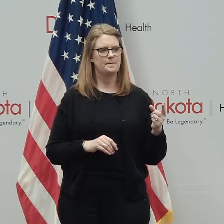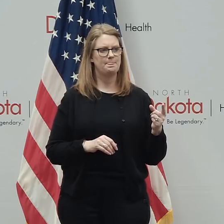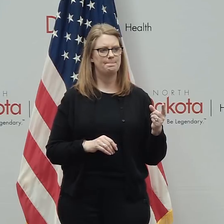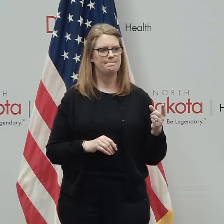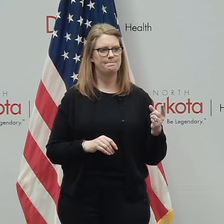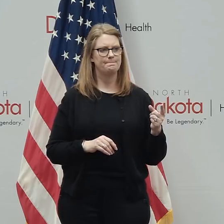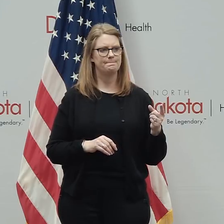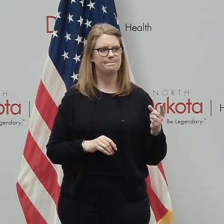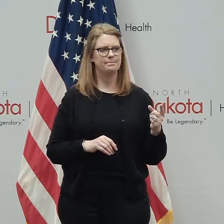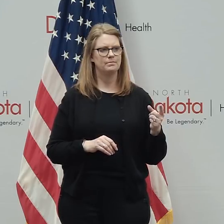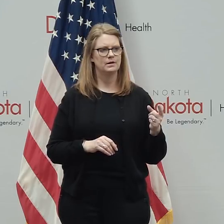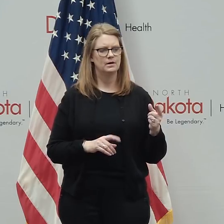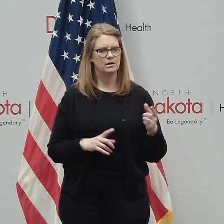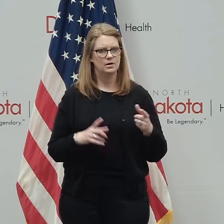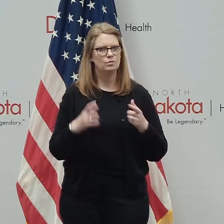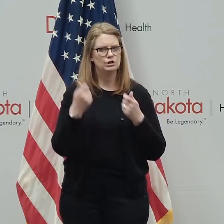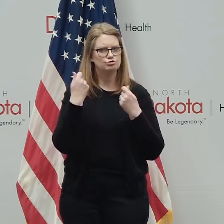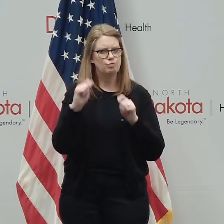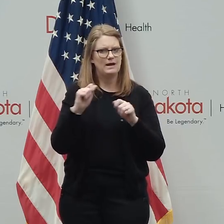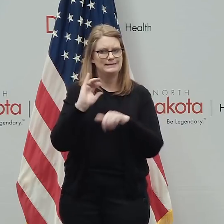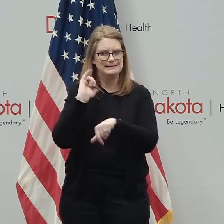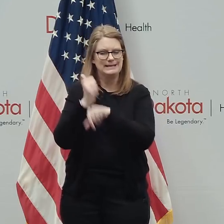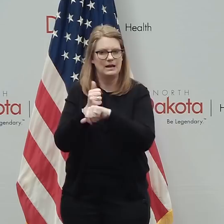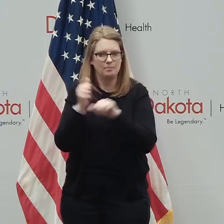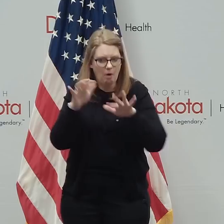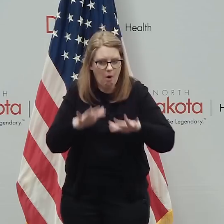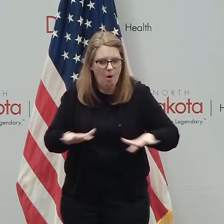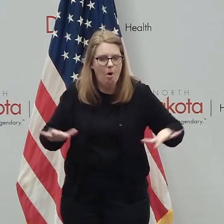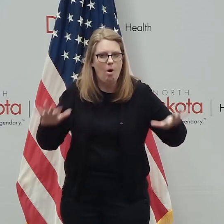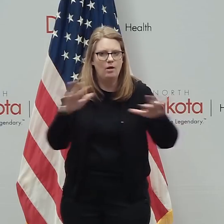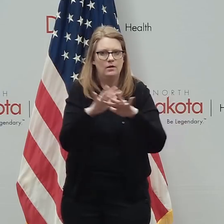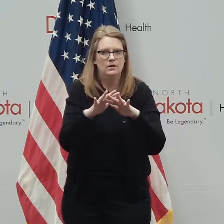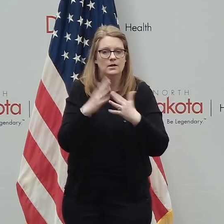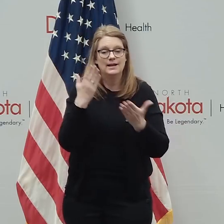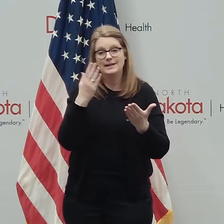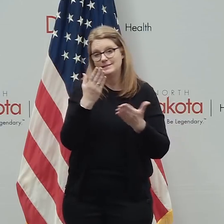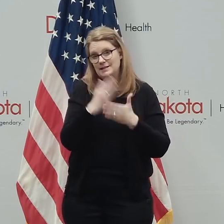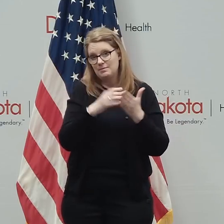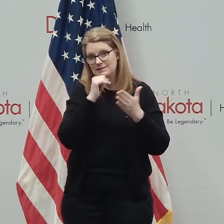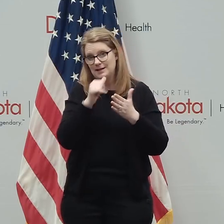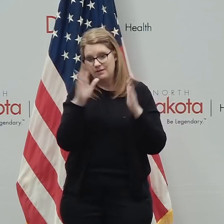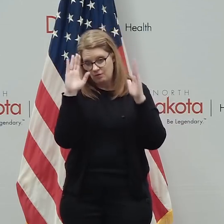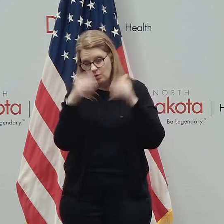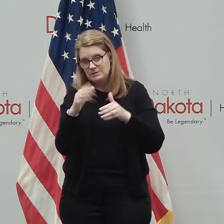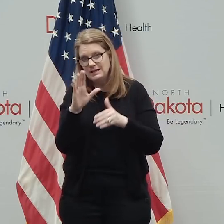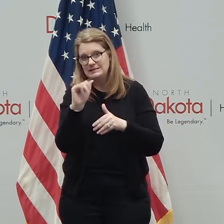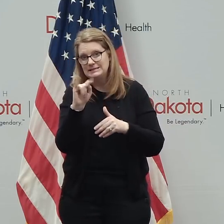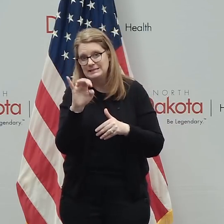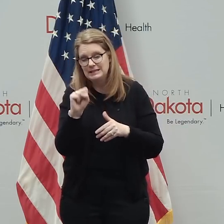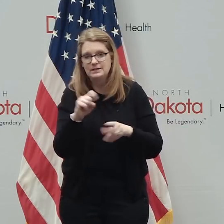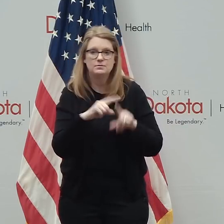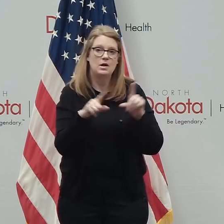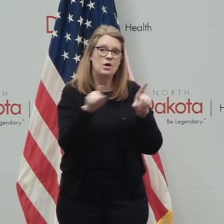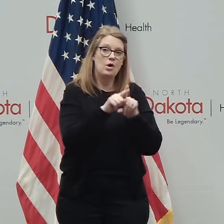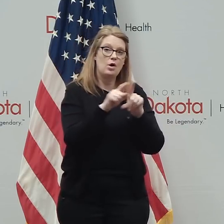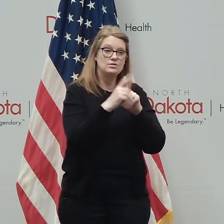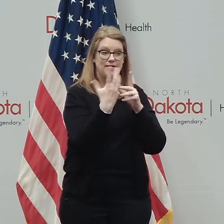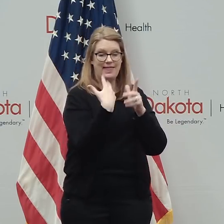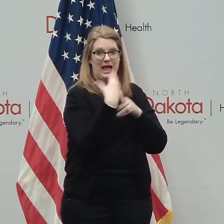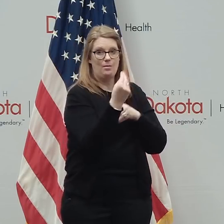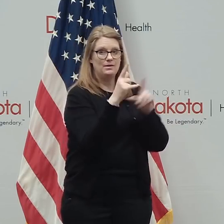We're trying to get everywhere, but again, one of the priorities has not just been focused on cities. Part of our outbound has also been focused on long-term